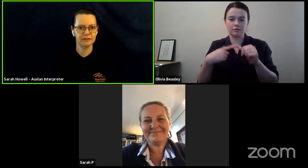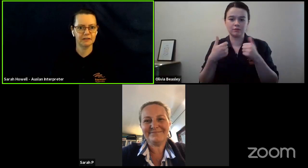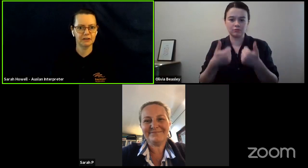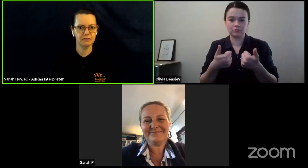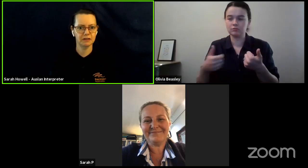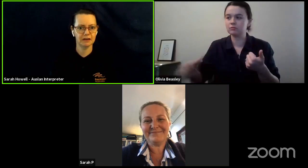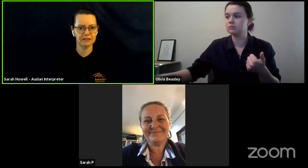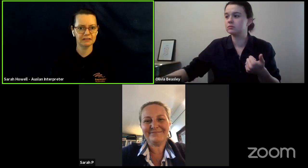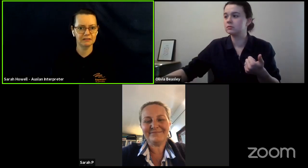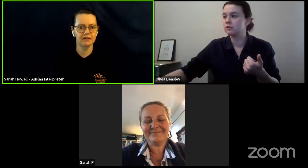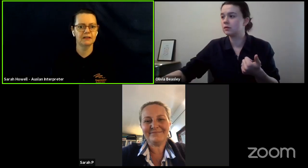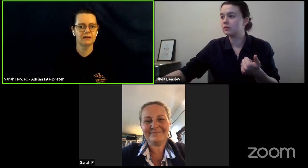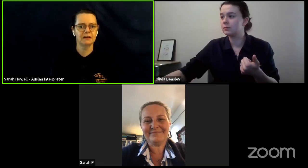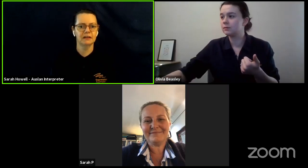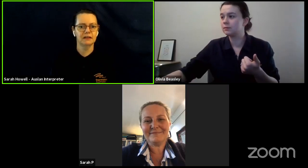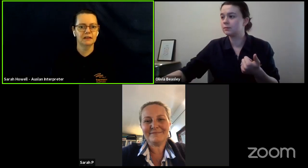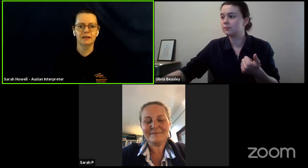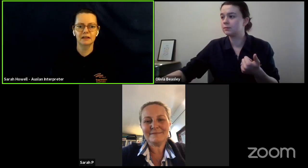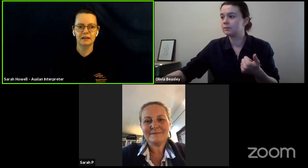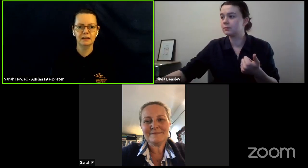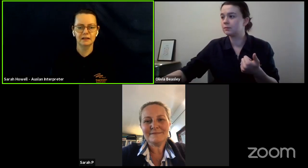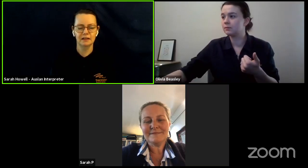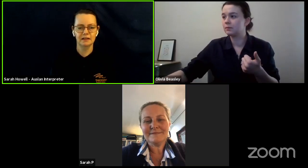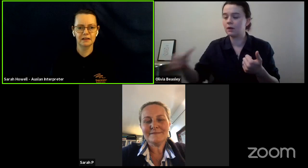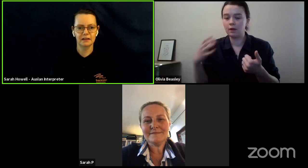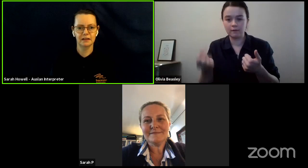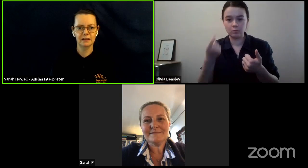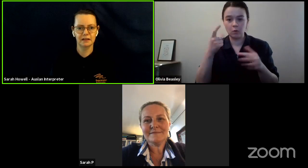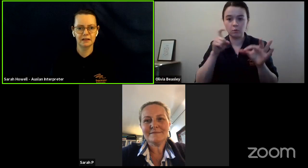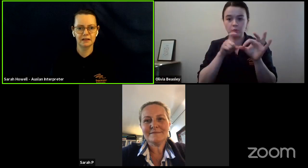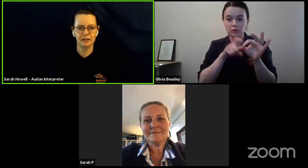That's great. Thank you for that answer.